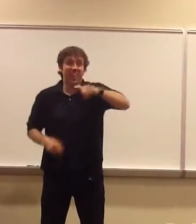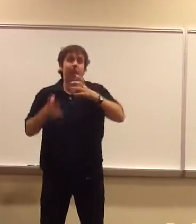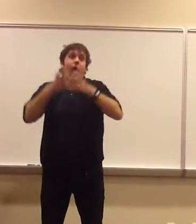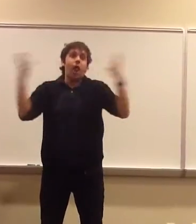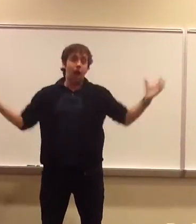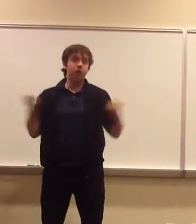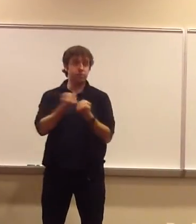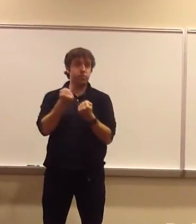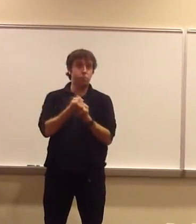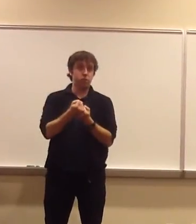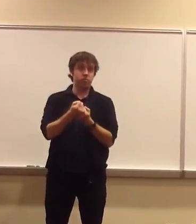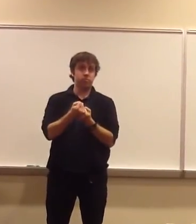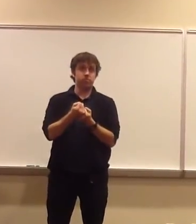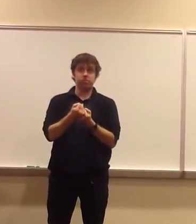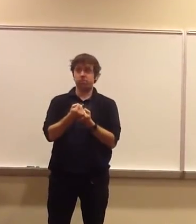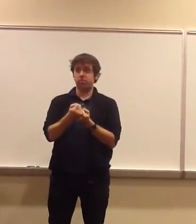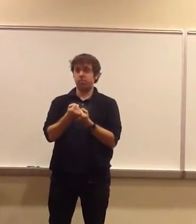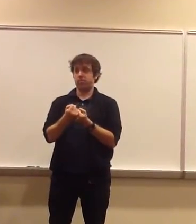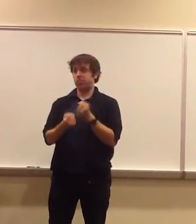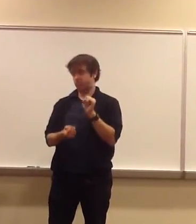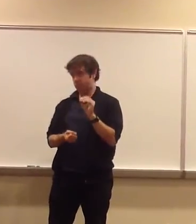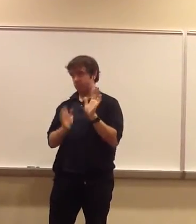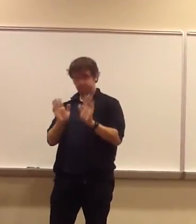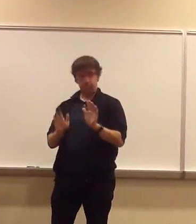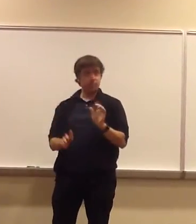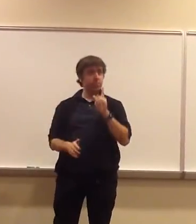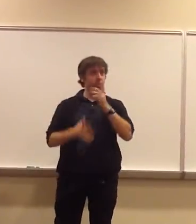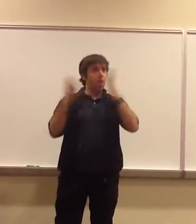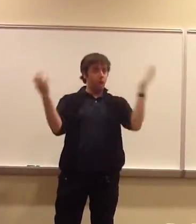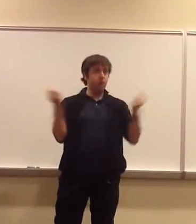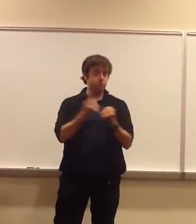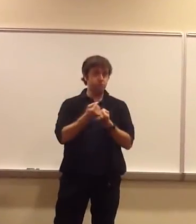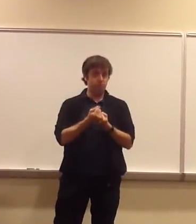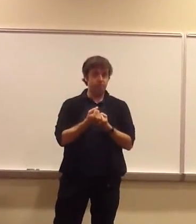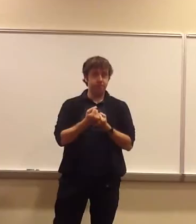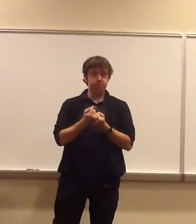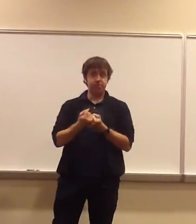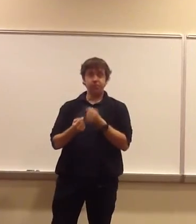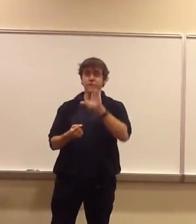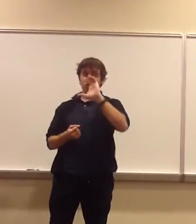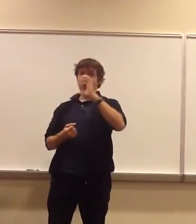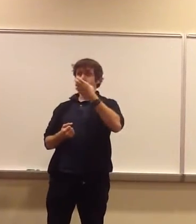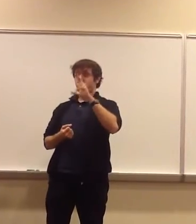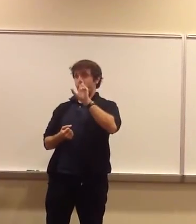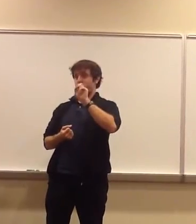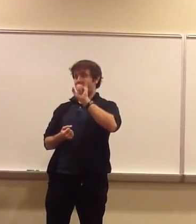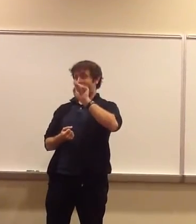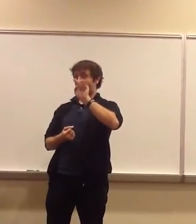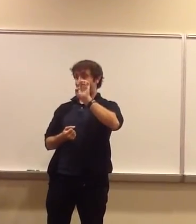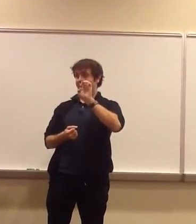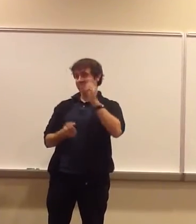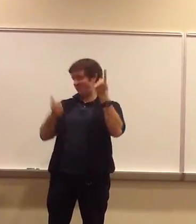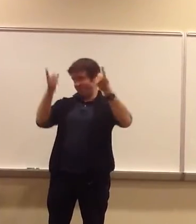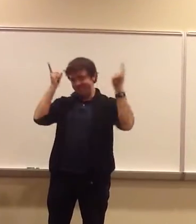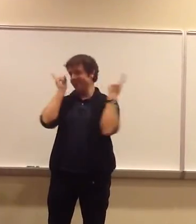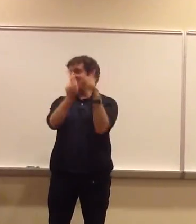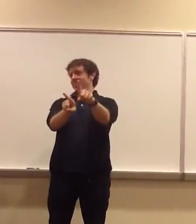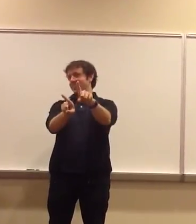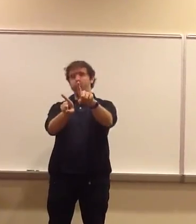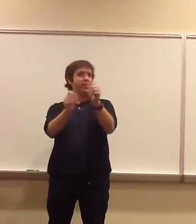to focus on the needs of these people who have significant gaps and need significant services.